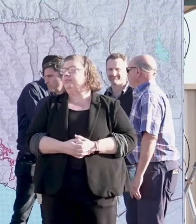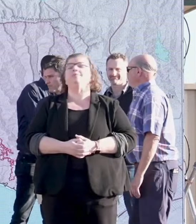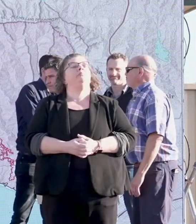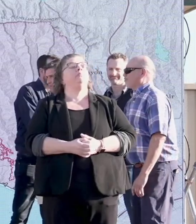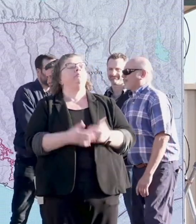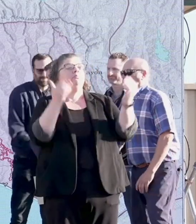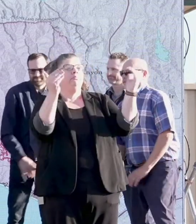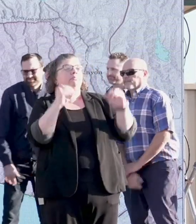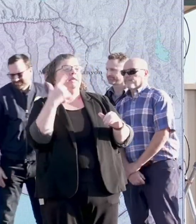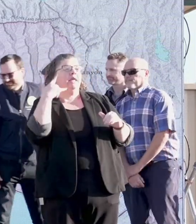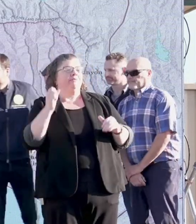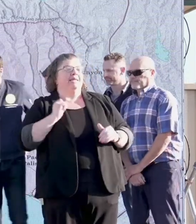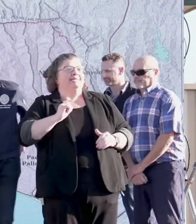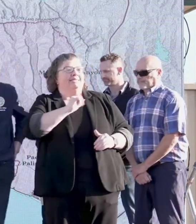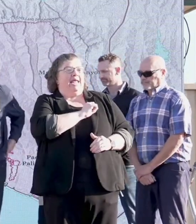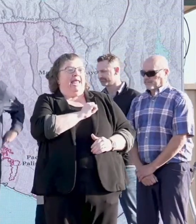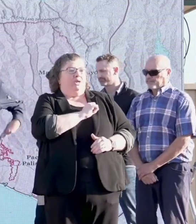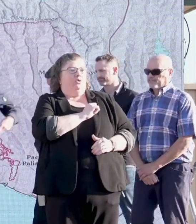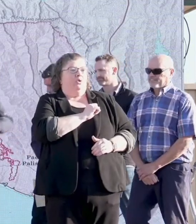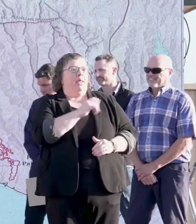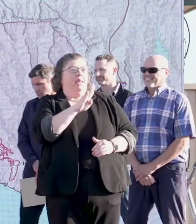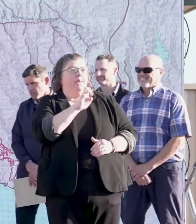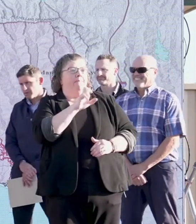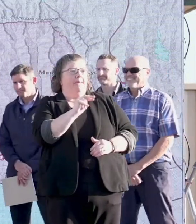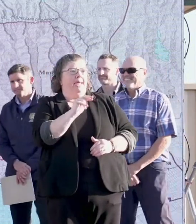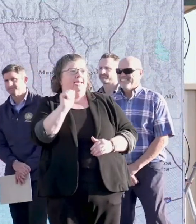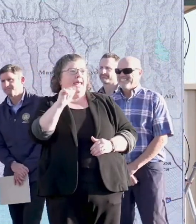California State Senator Ben Allen.